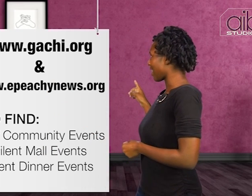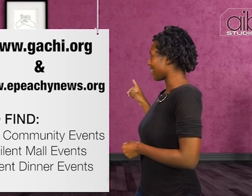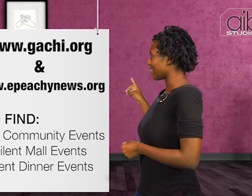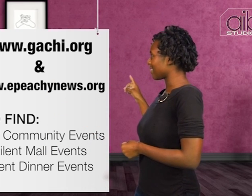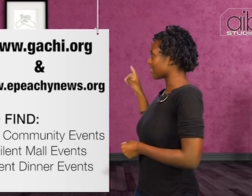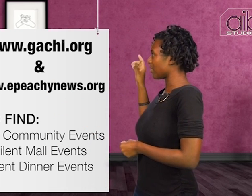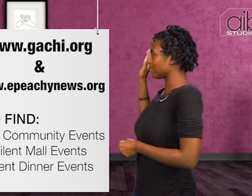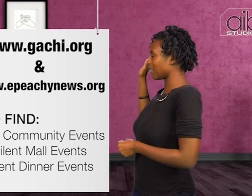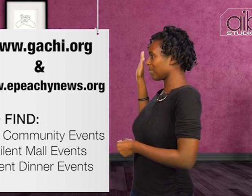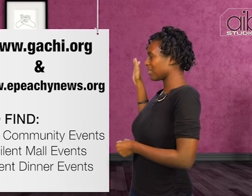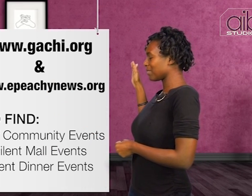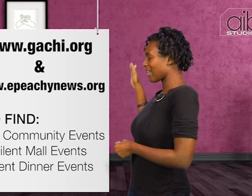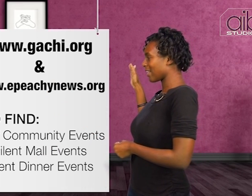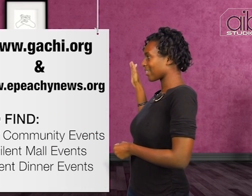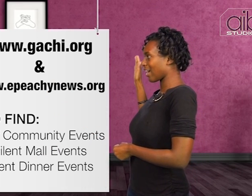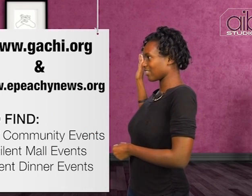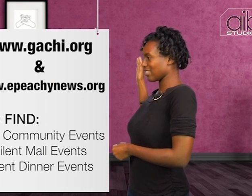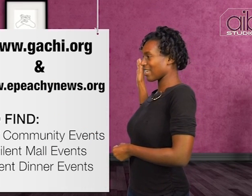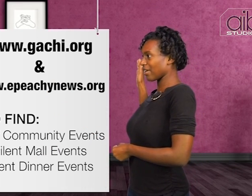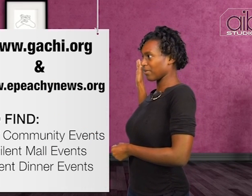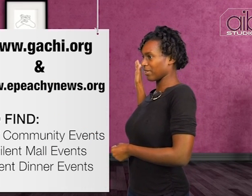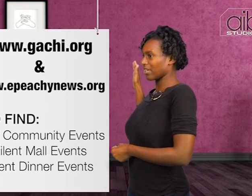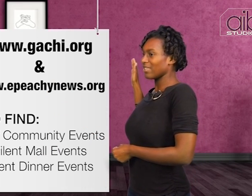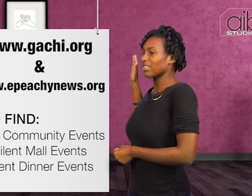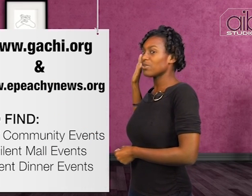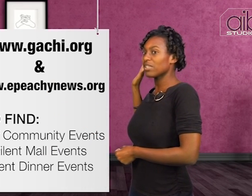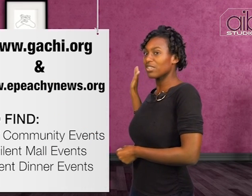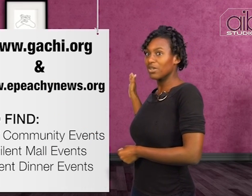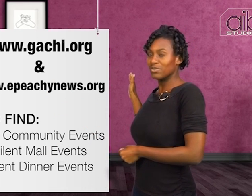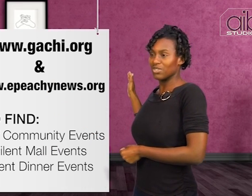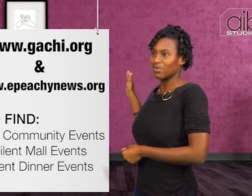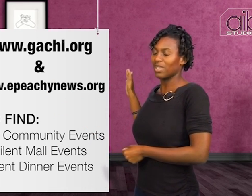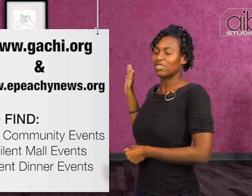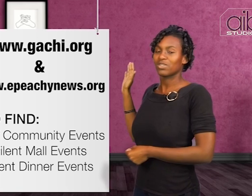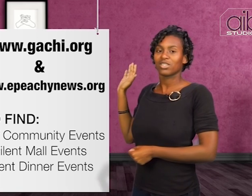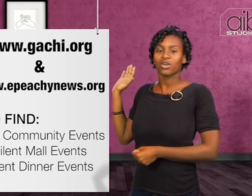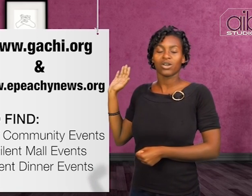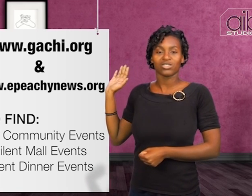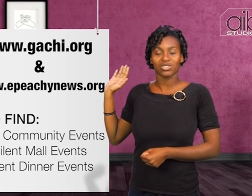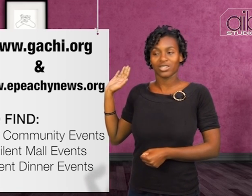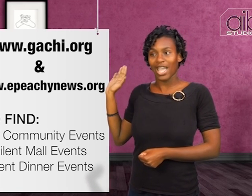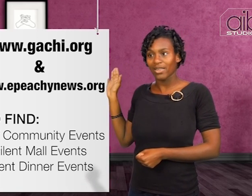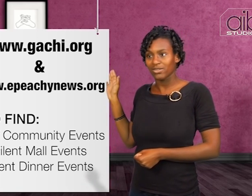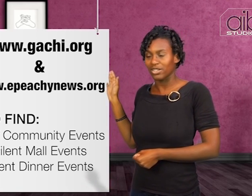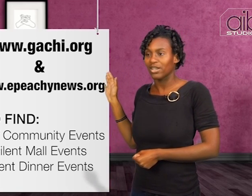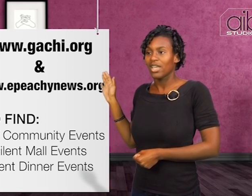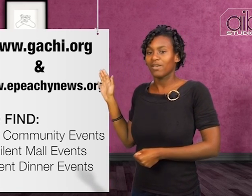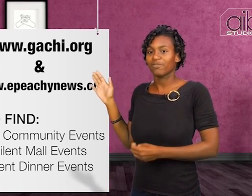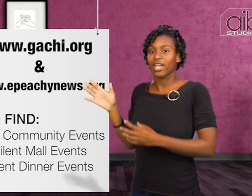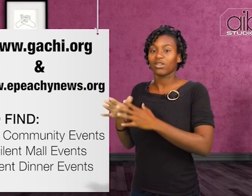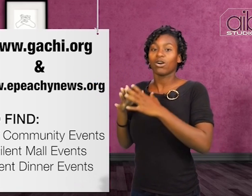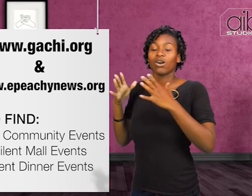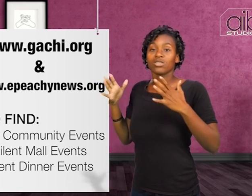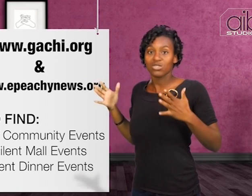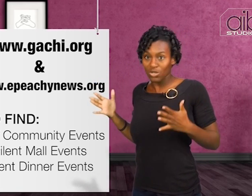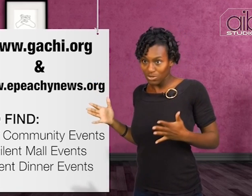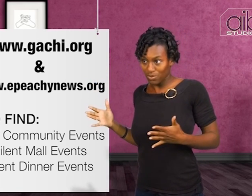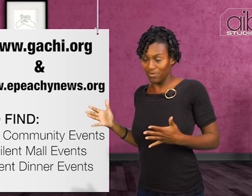website that is called www.gotchi.org that you can go to, and you can go onto their calendar and find all the social